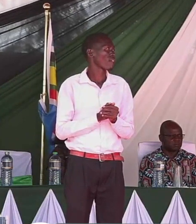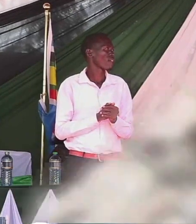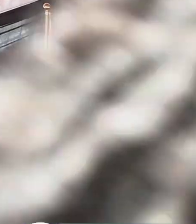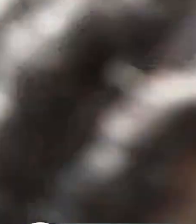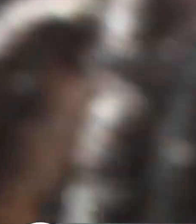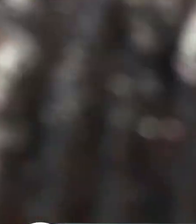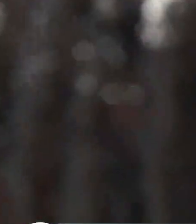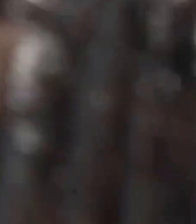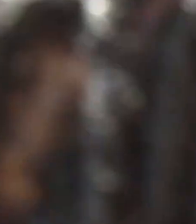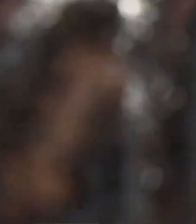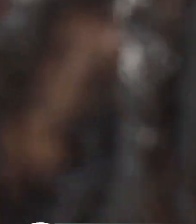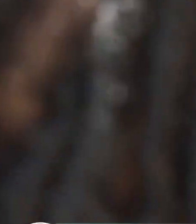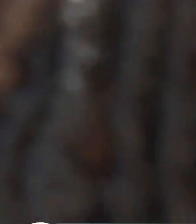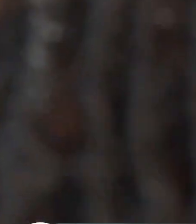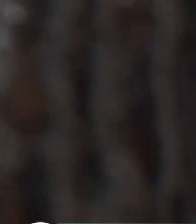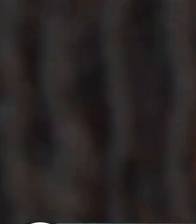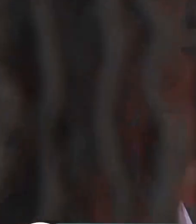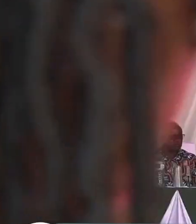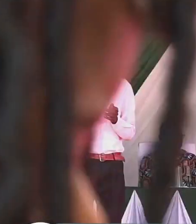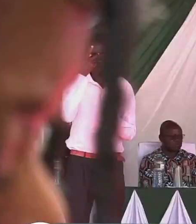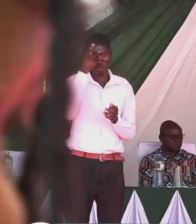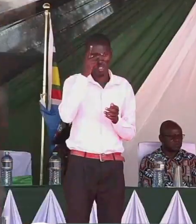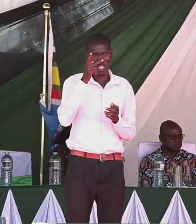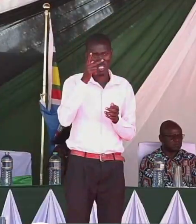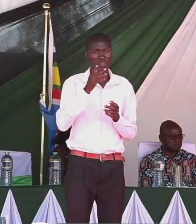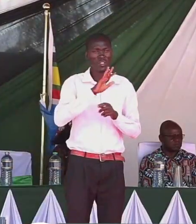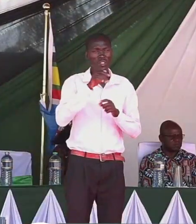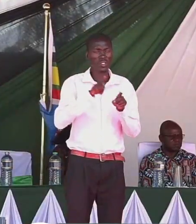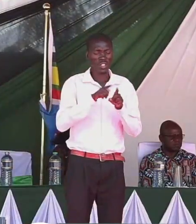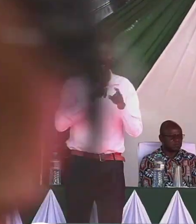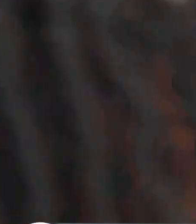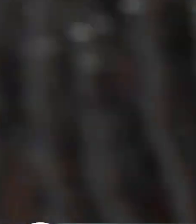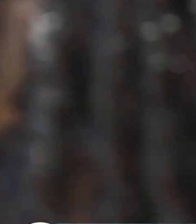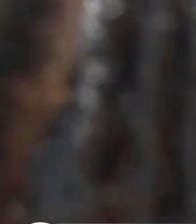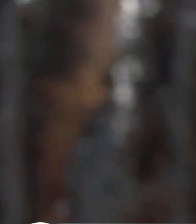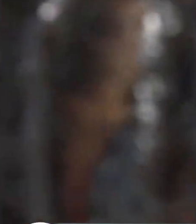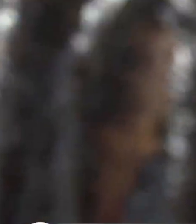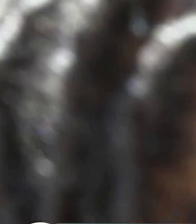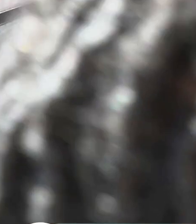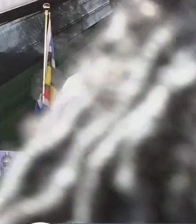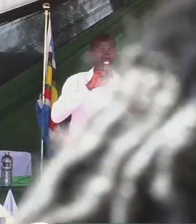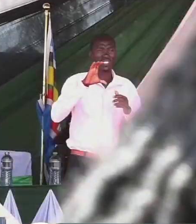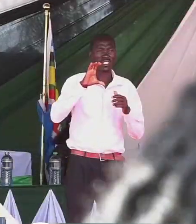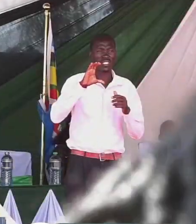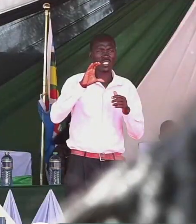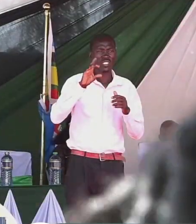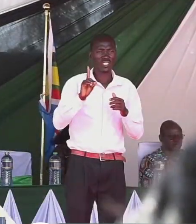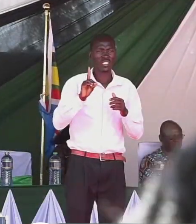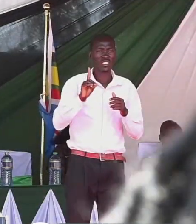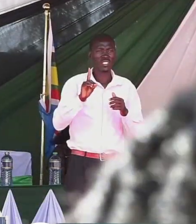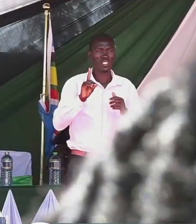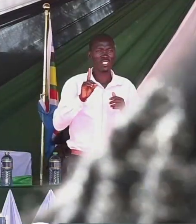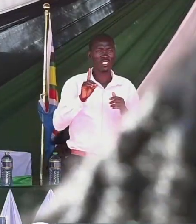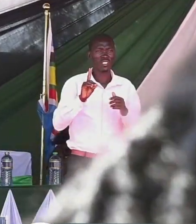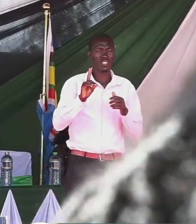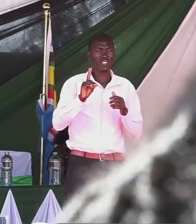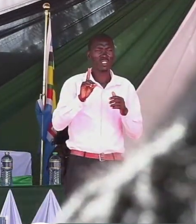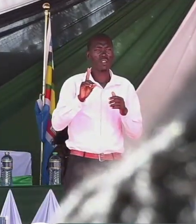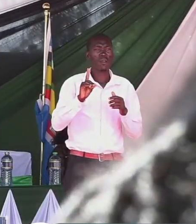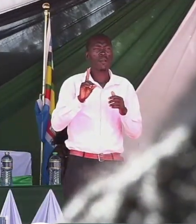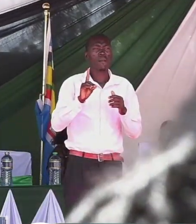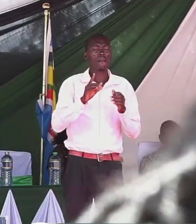end. Policy. We have the ECD bill, which is at